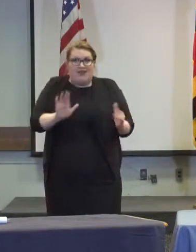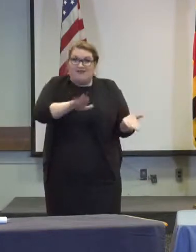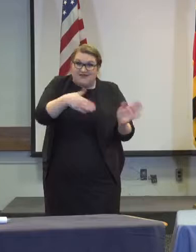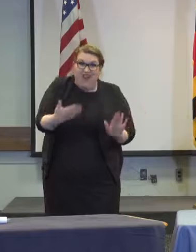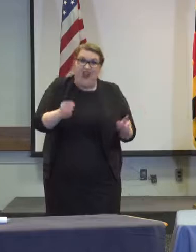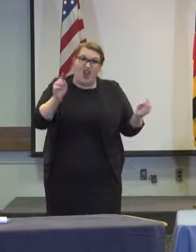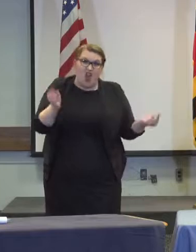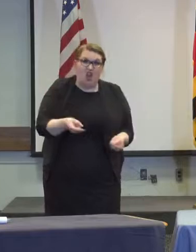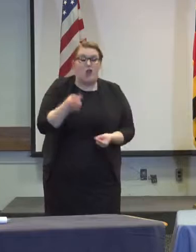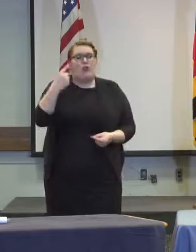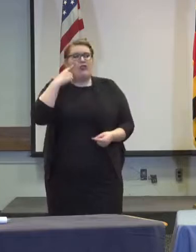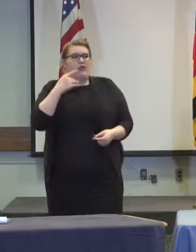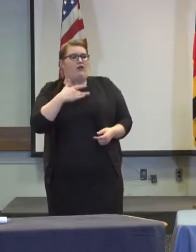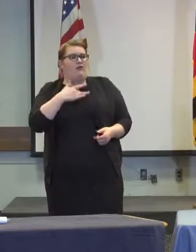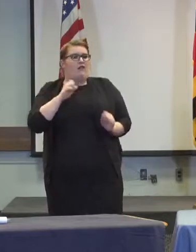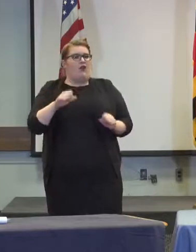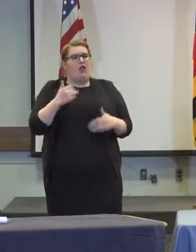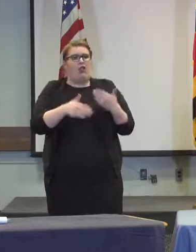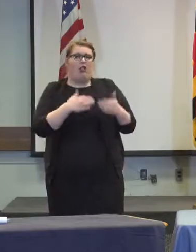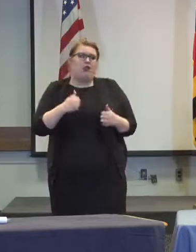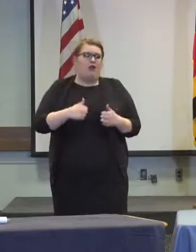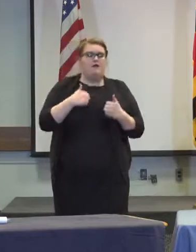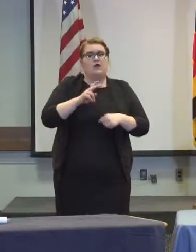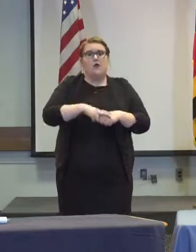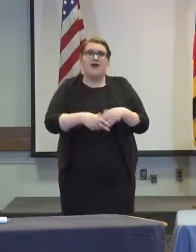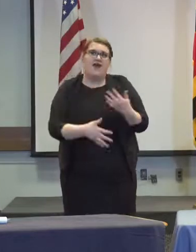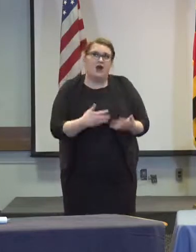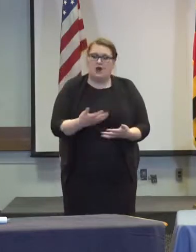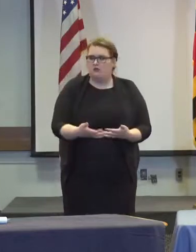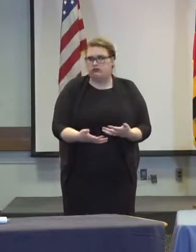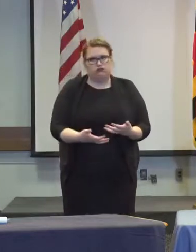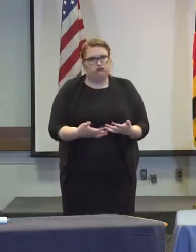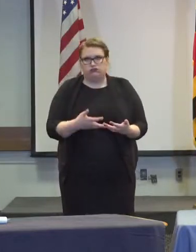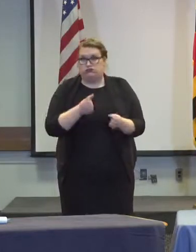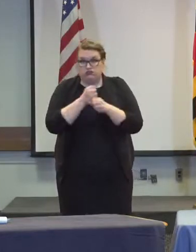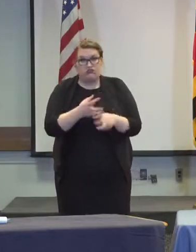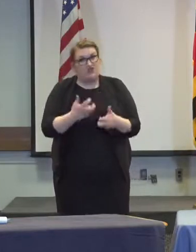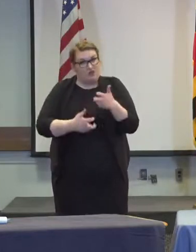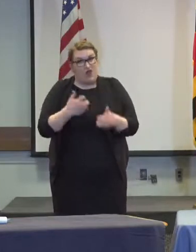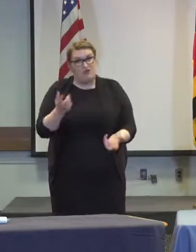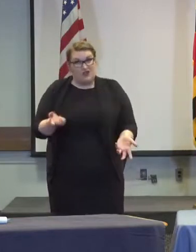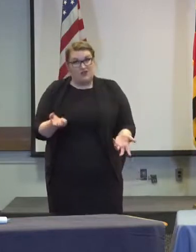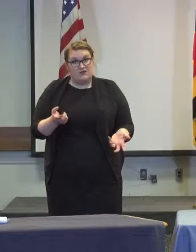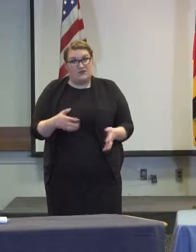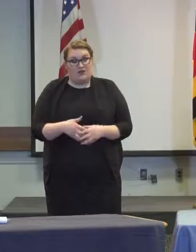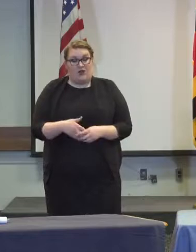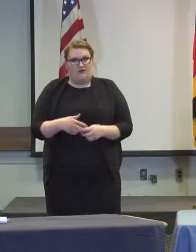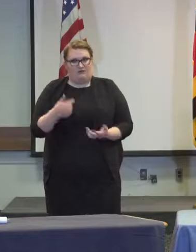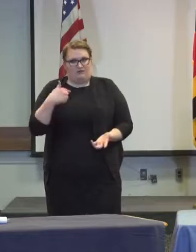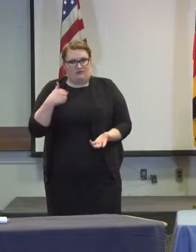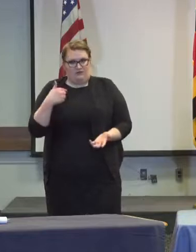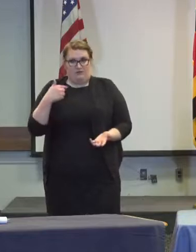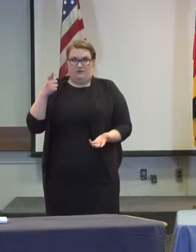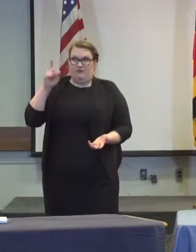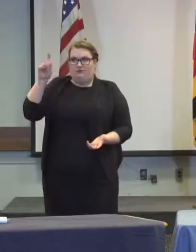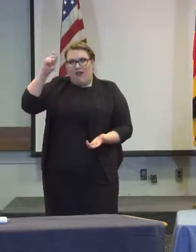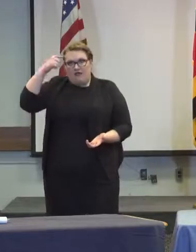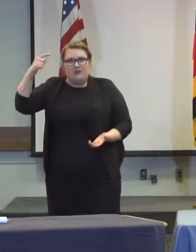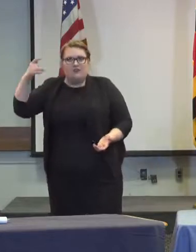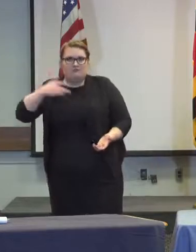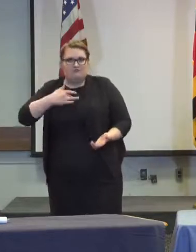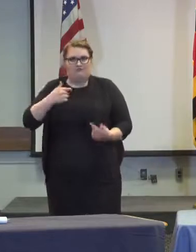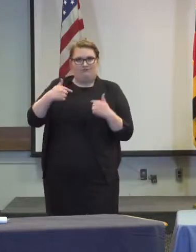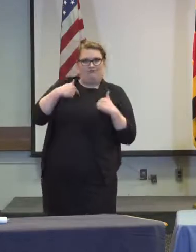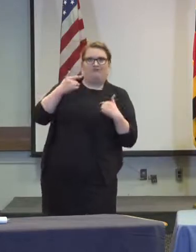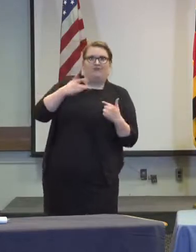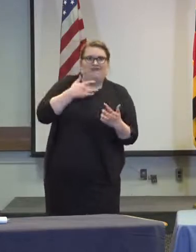just go about life as it was before, it is really problematic. And he's got to think, and I've got to think, about the people